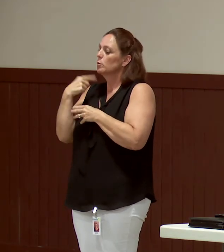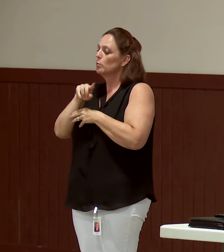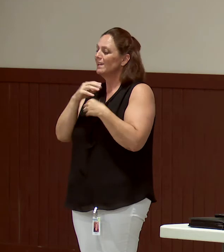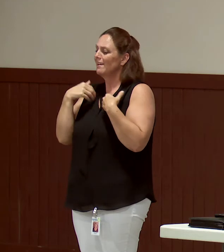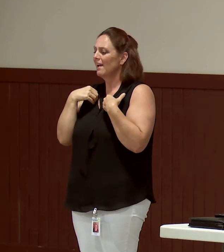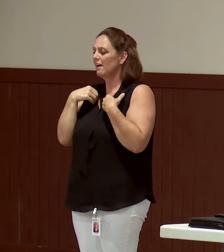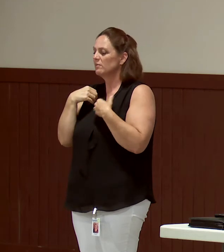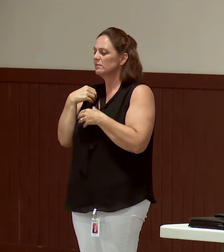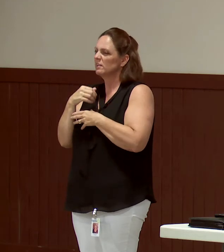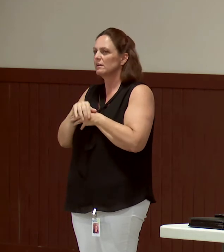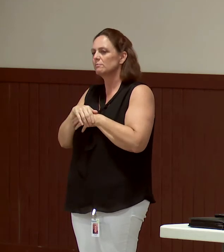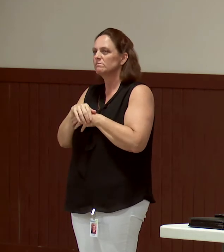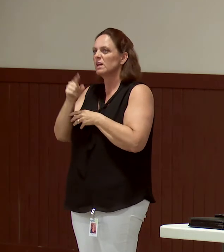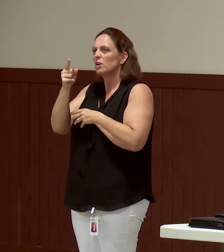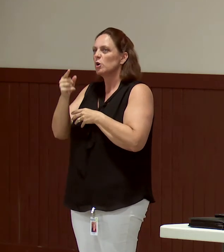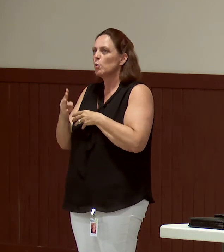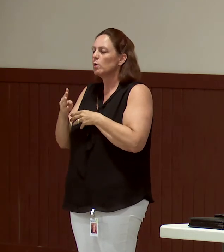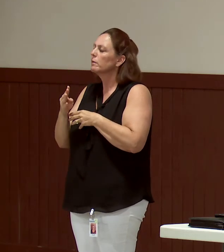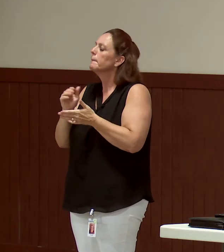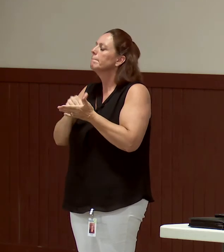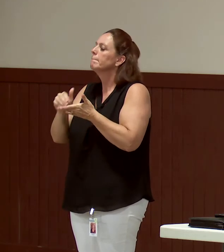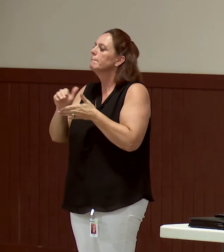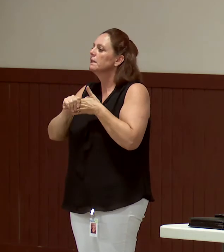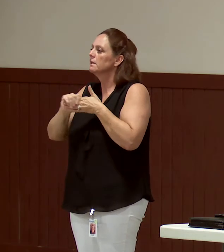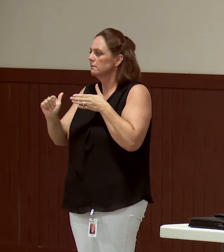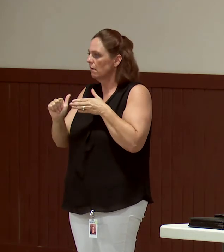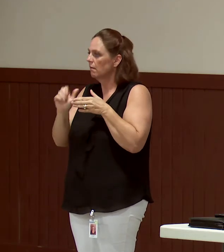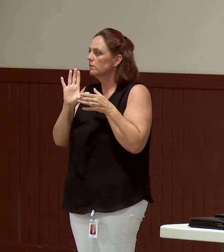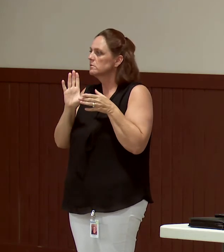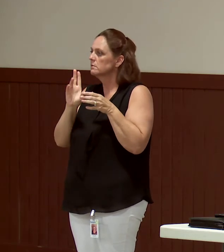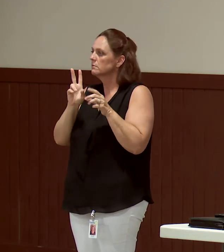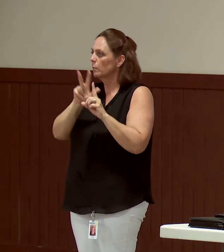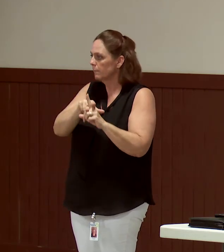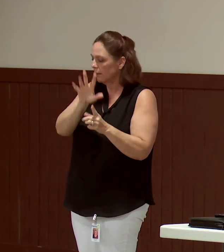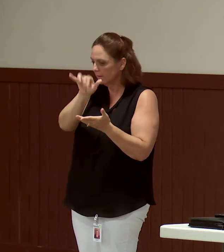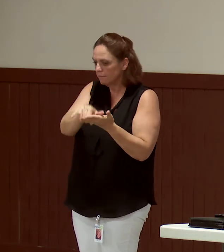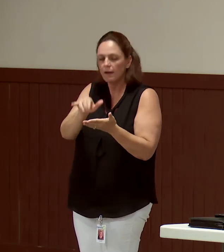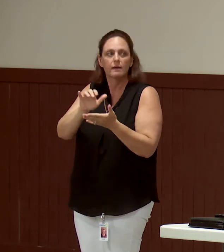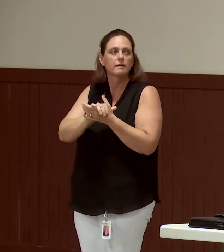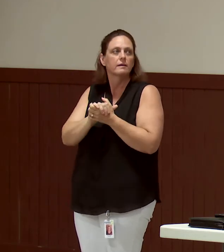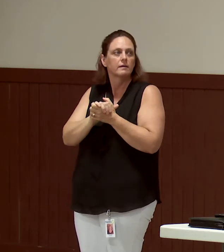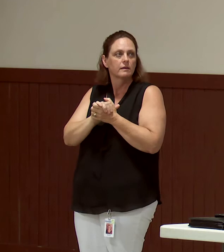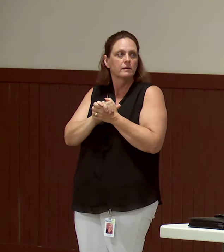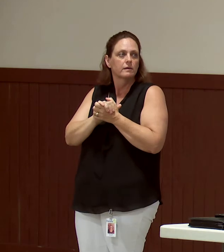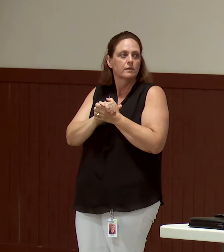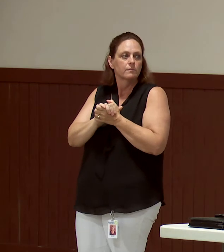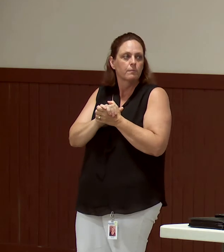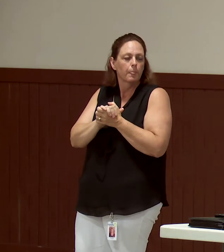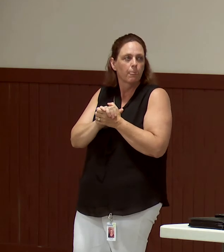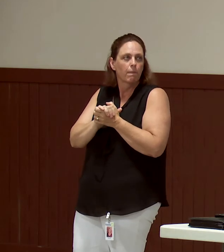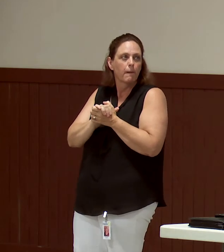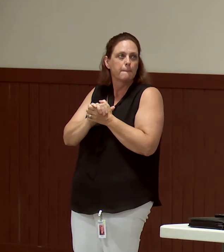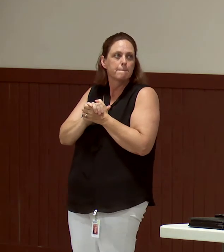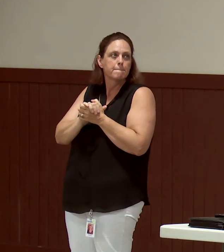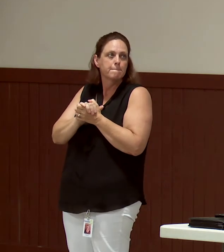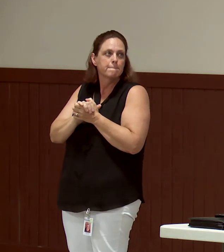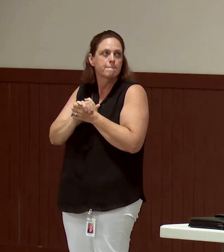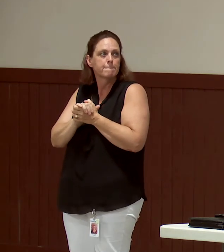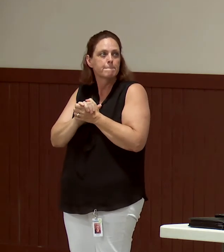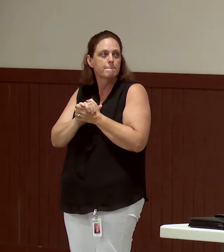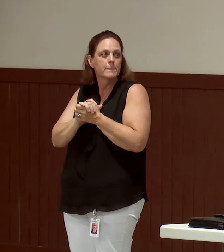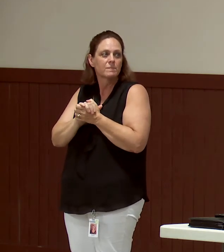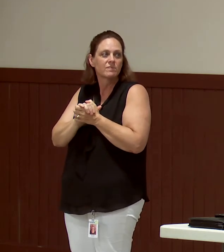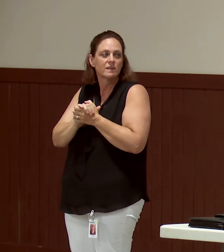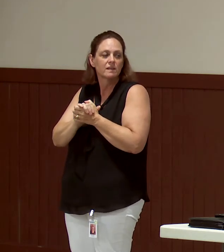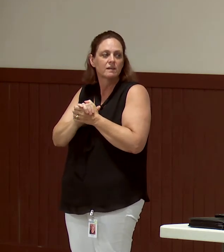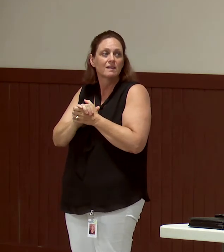have some guidelines, certain percentages that go to park improvements, certain percentage go to trail improvements, certain percentage goes to water quality. So if you